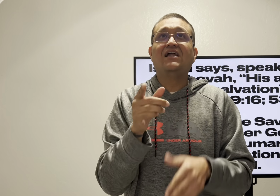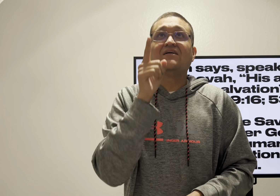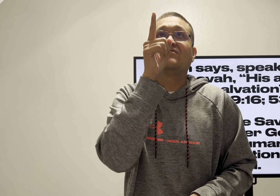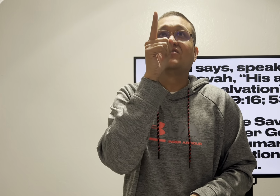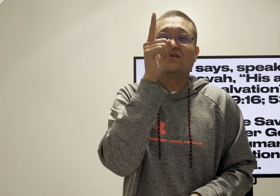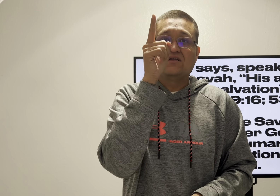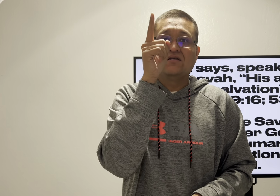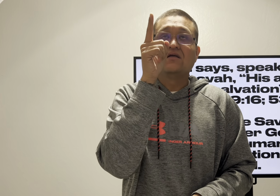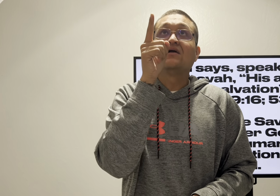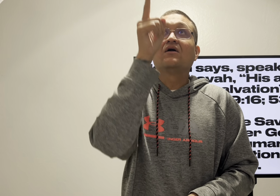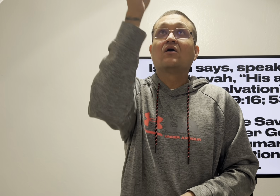Jehovah is my Savior.